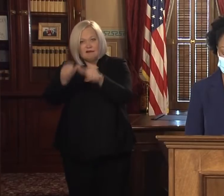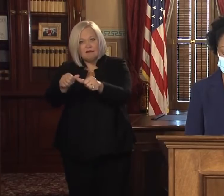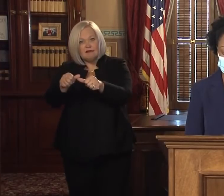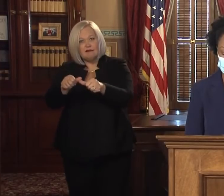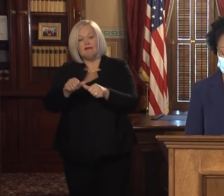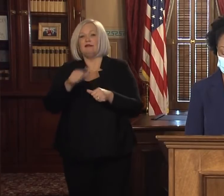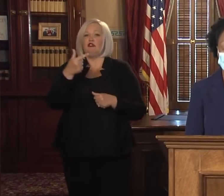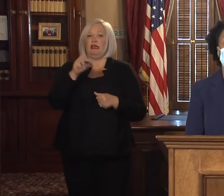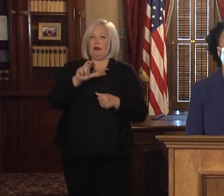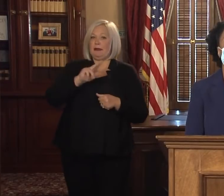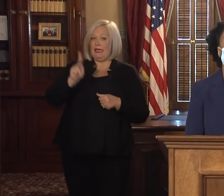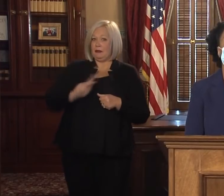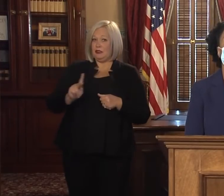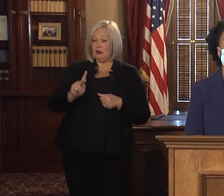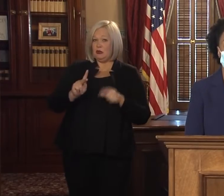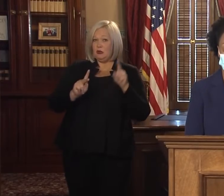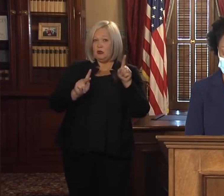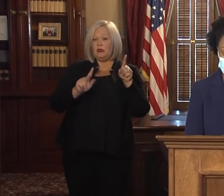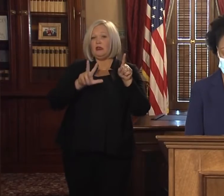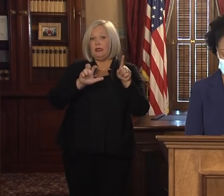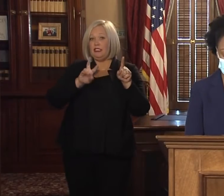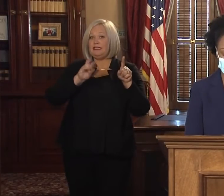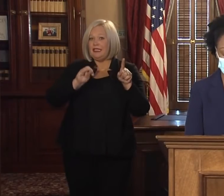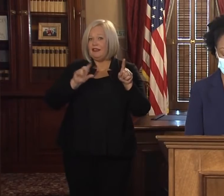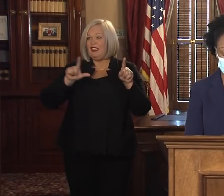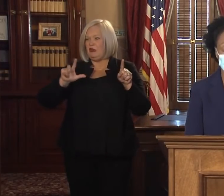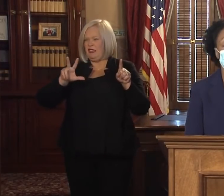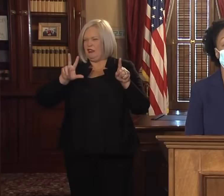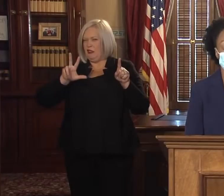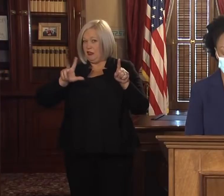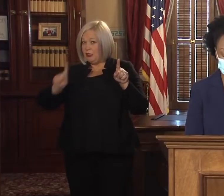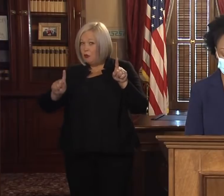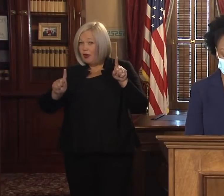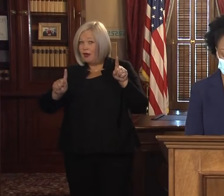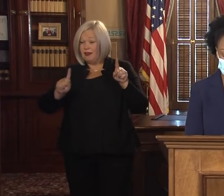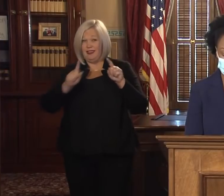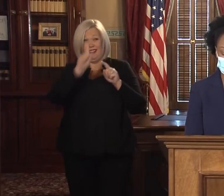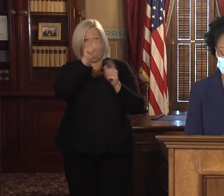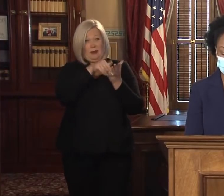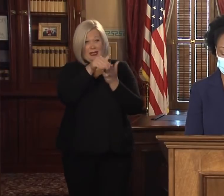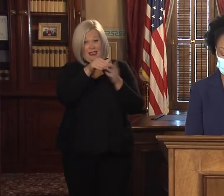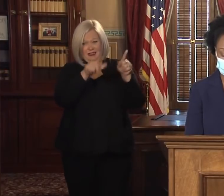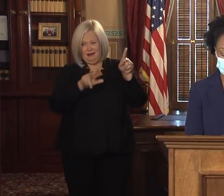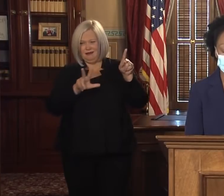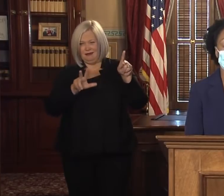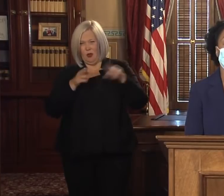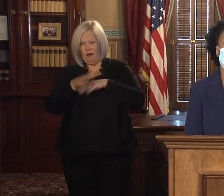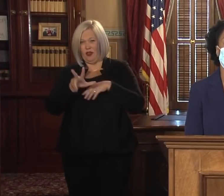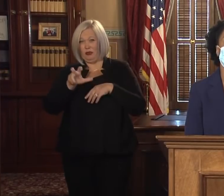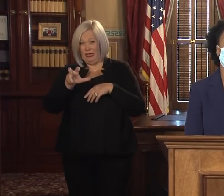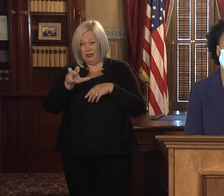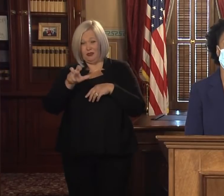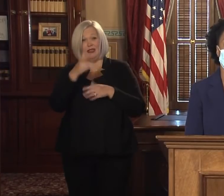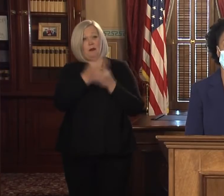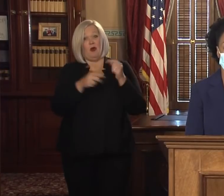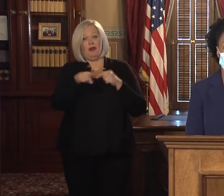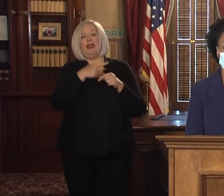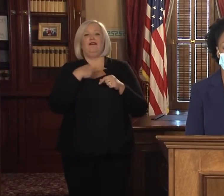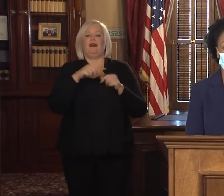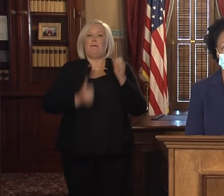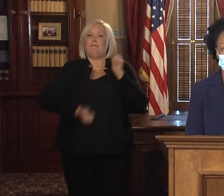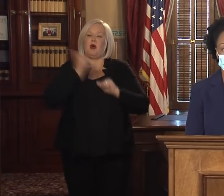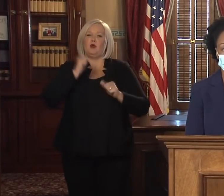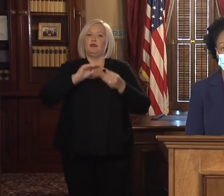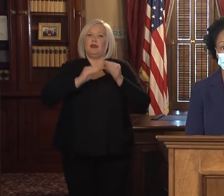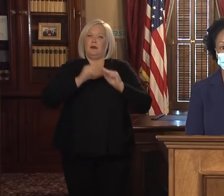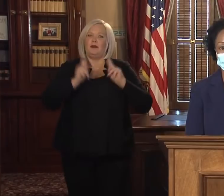have 370 and 331 cases per million, respectively, and both regions have the highest test positivity